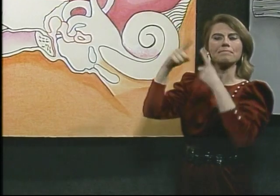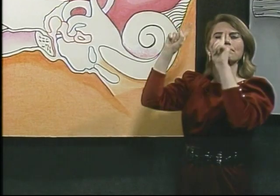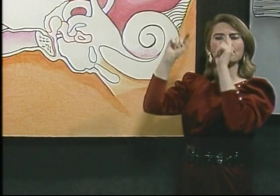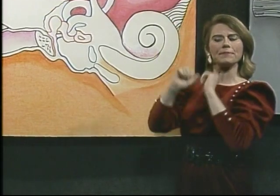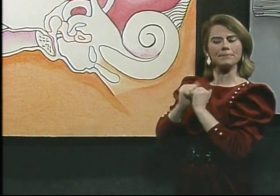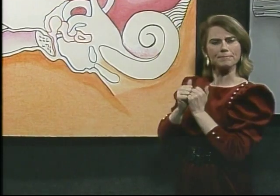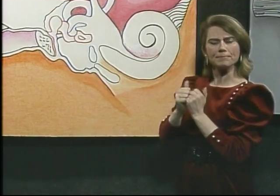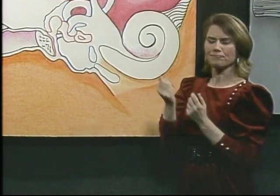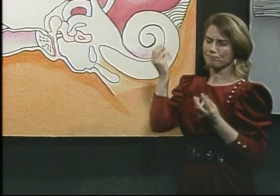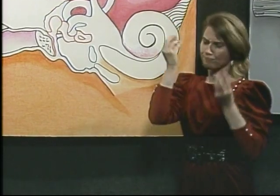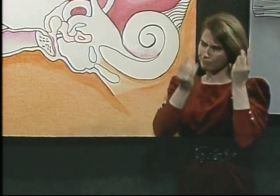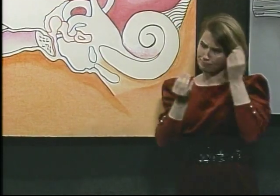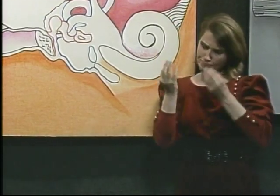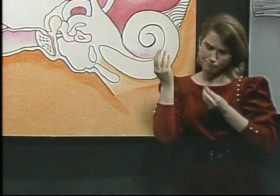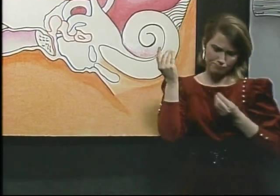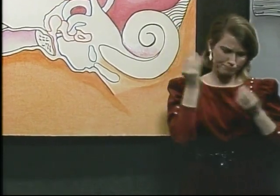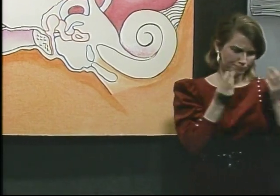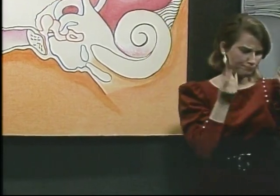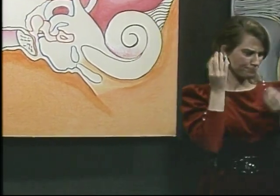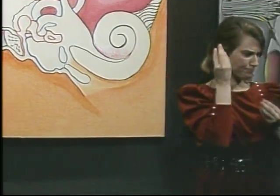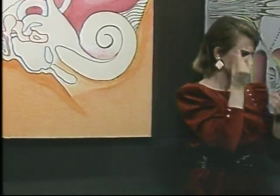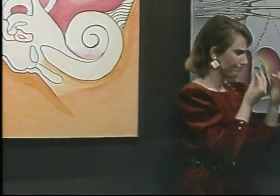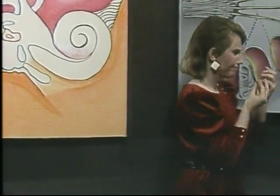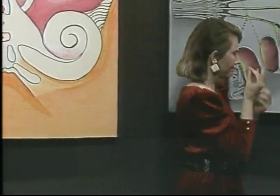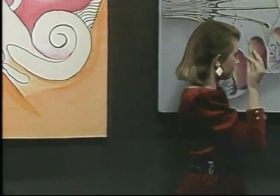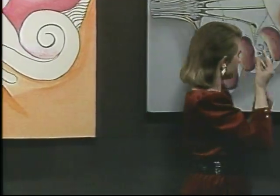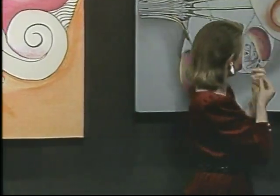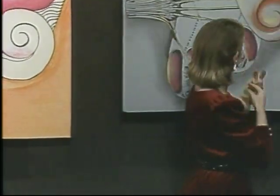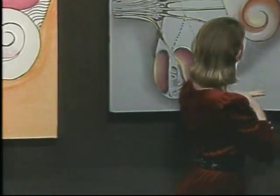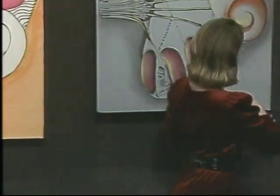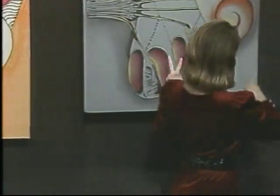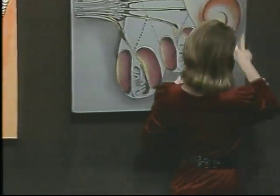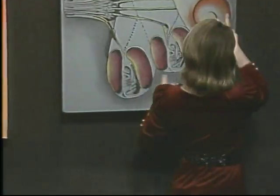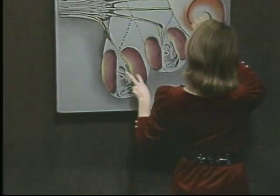wondered how they can restore hearing to this area.